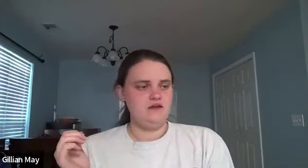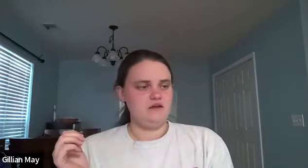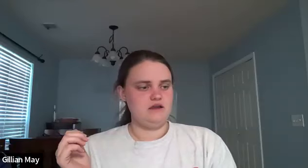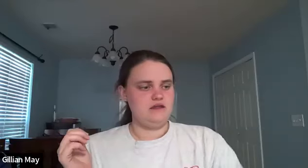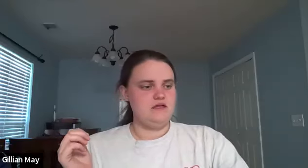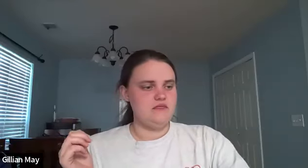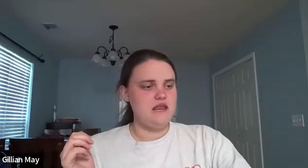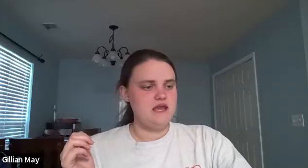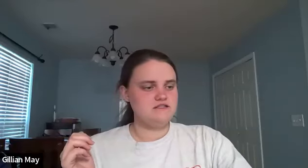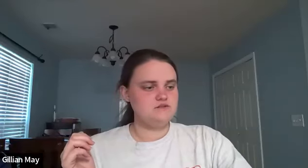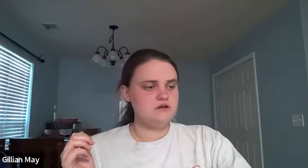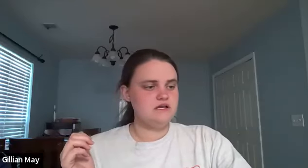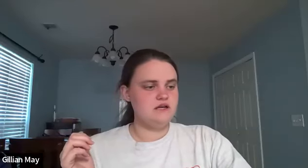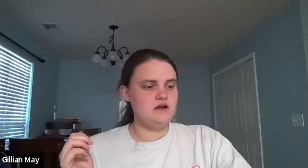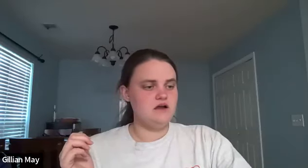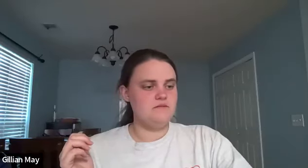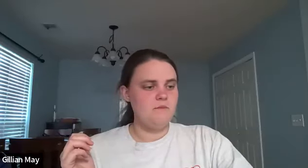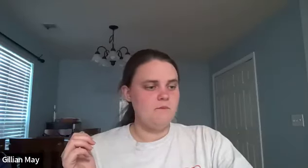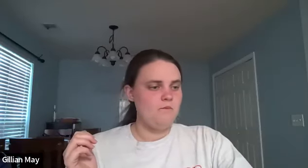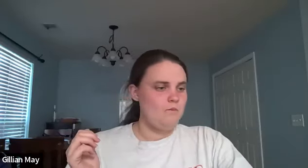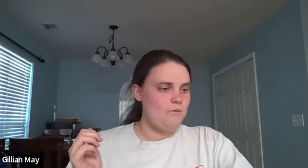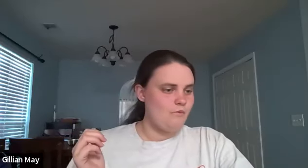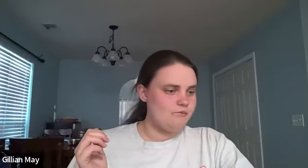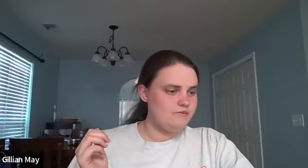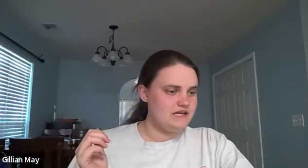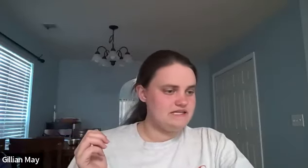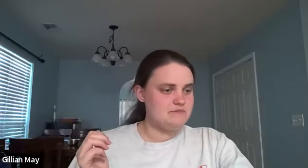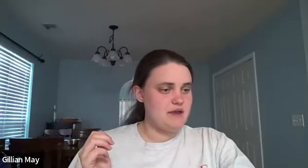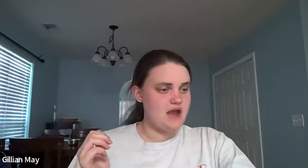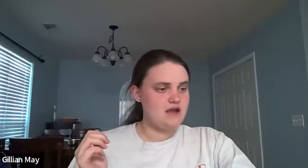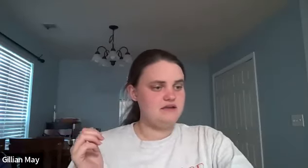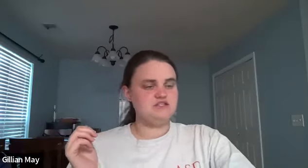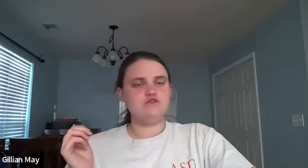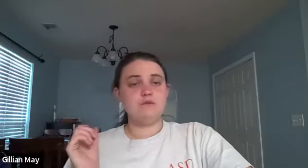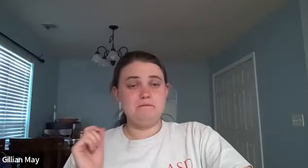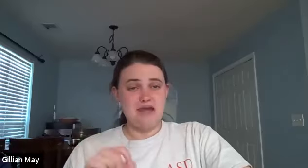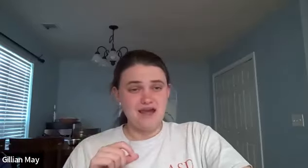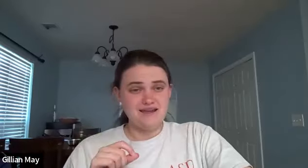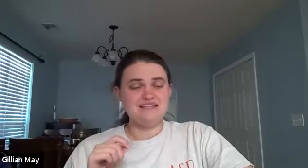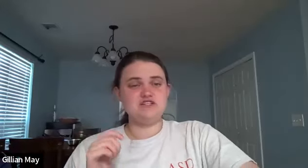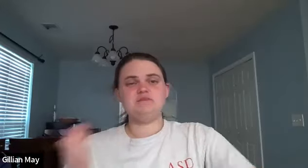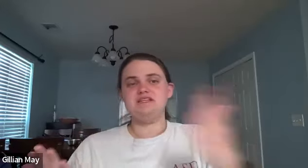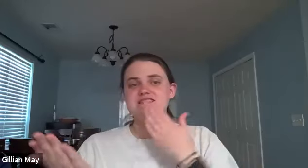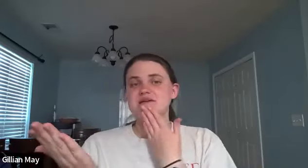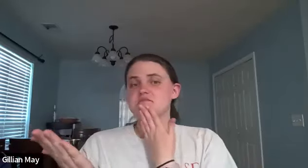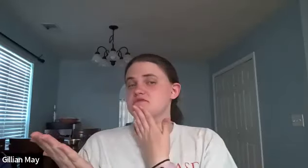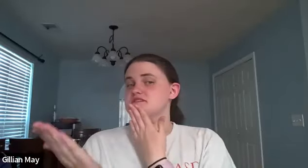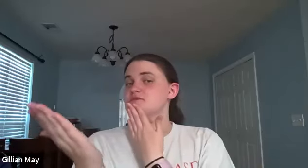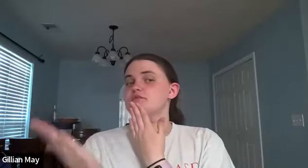All right. The next one is bad. And so for bad, it's going to be the same similar